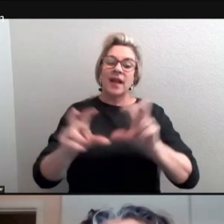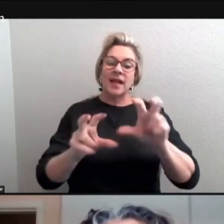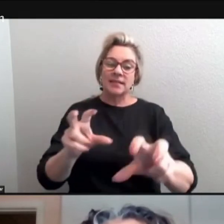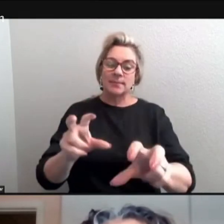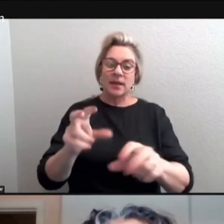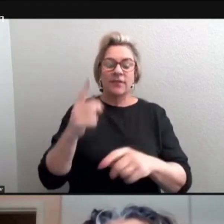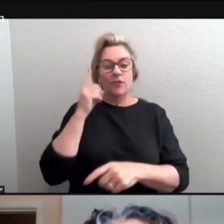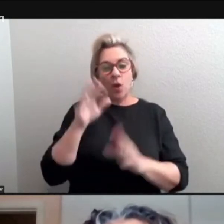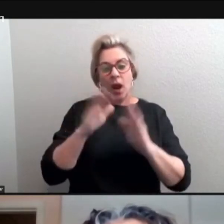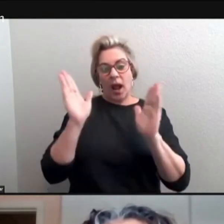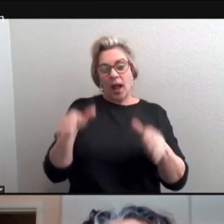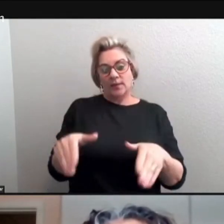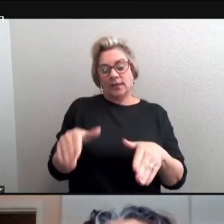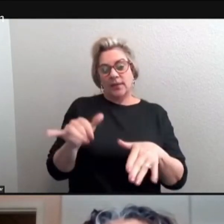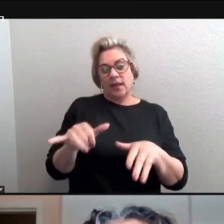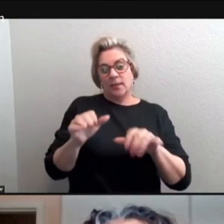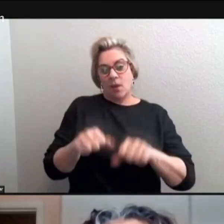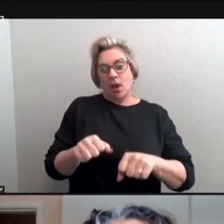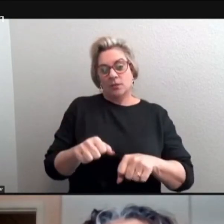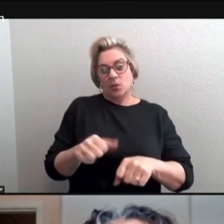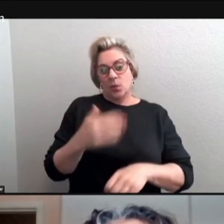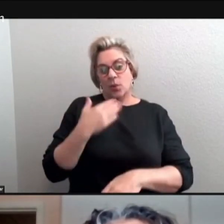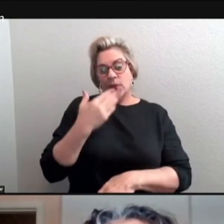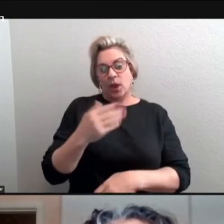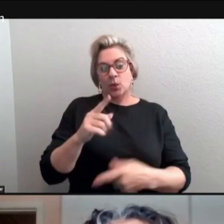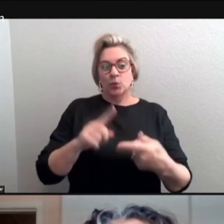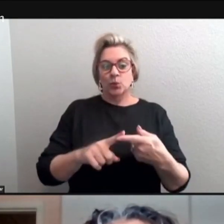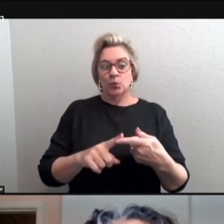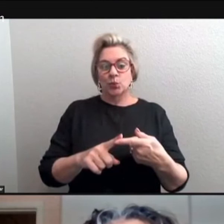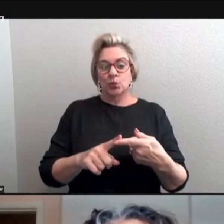that's possible thanks to the